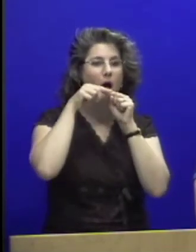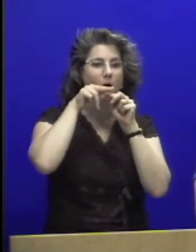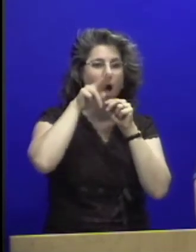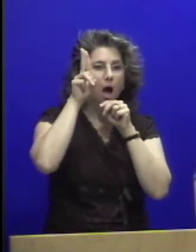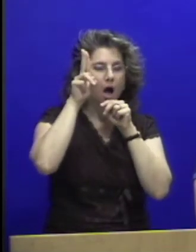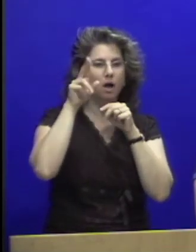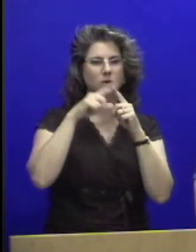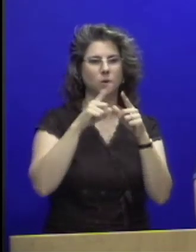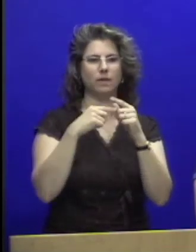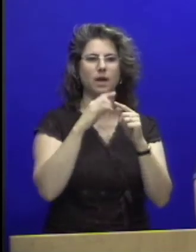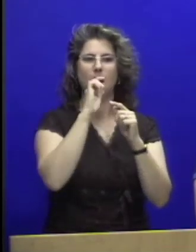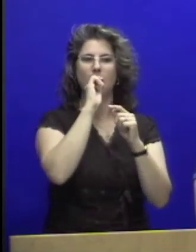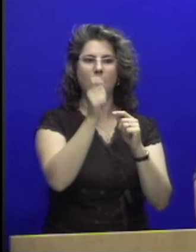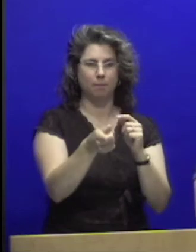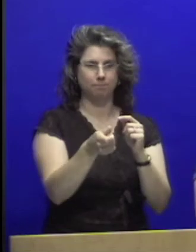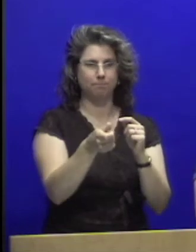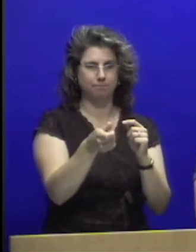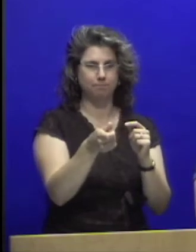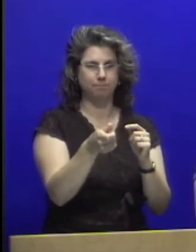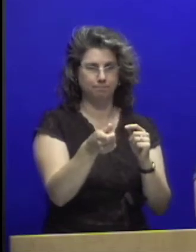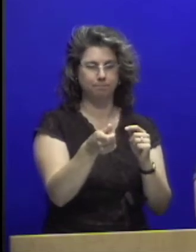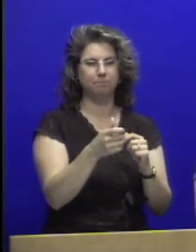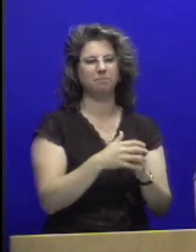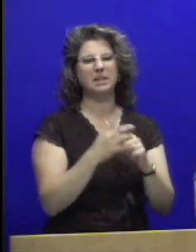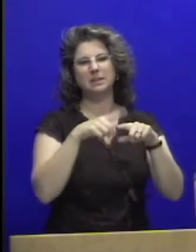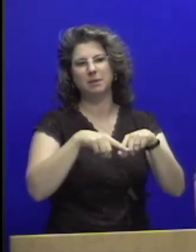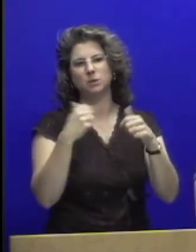take out the breathing tube.